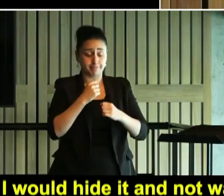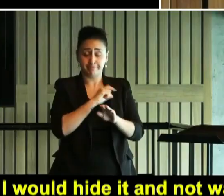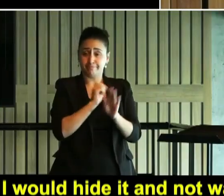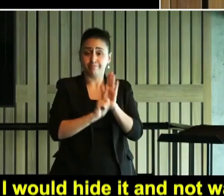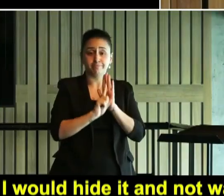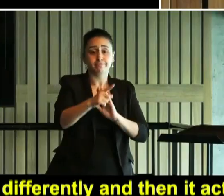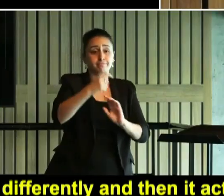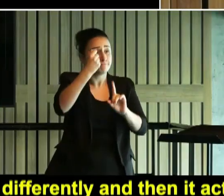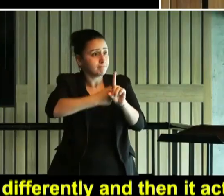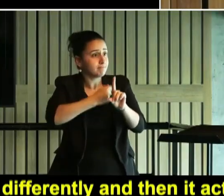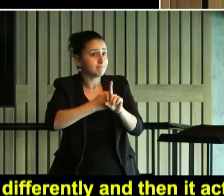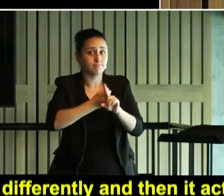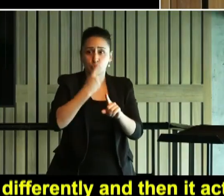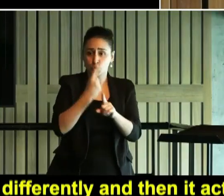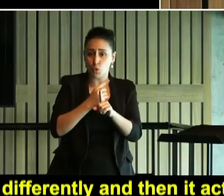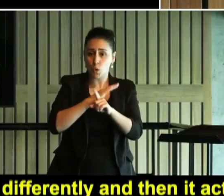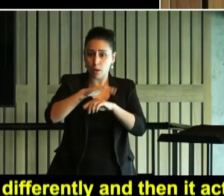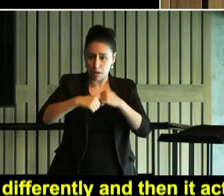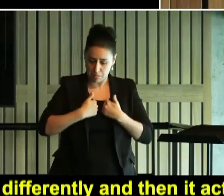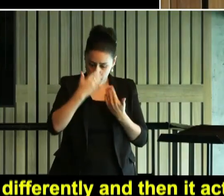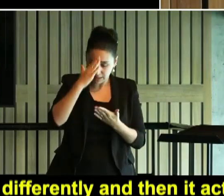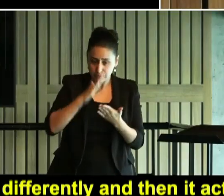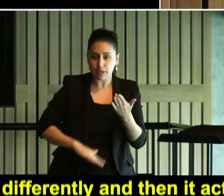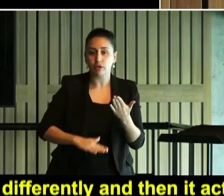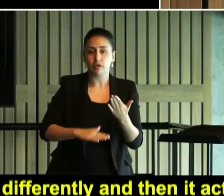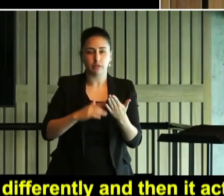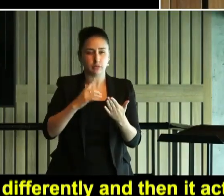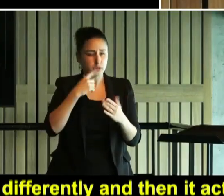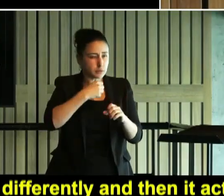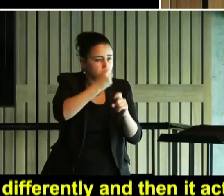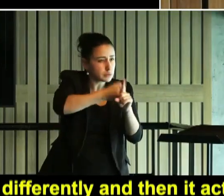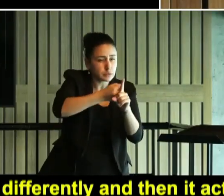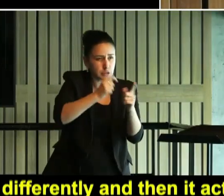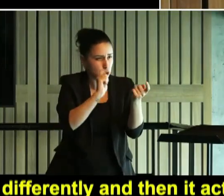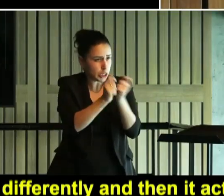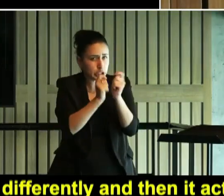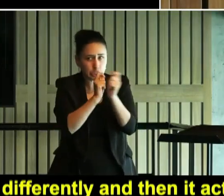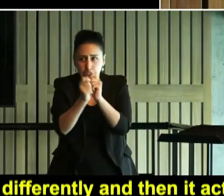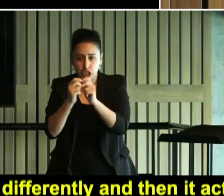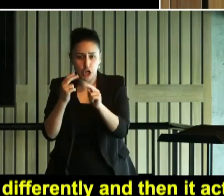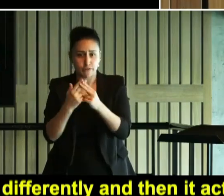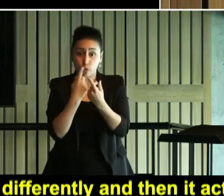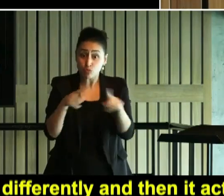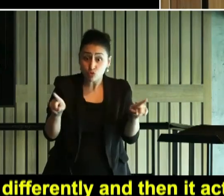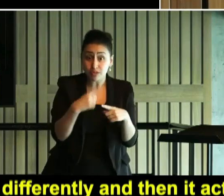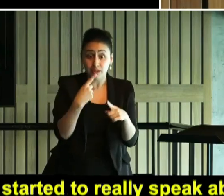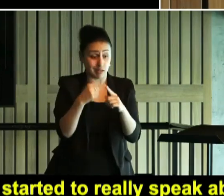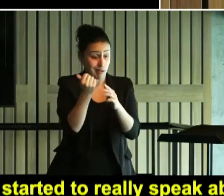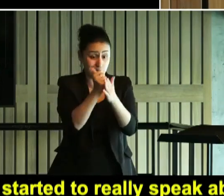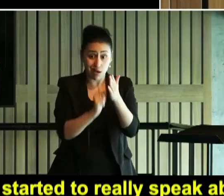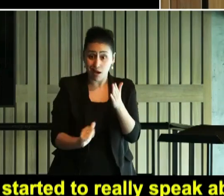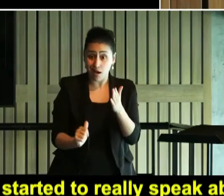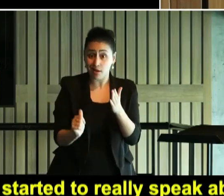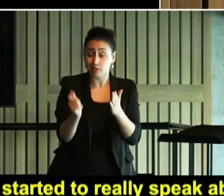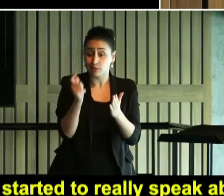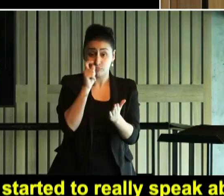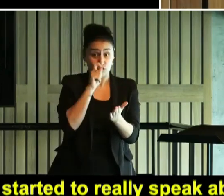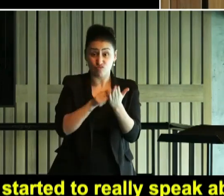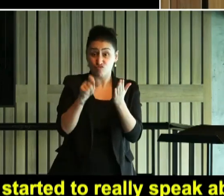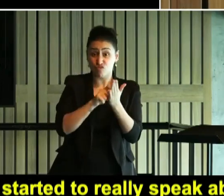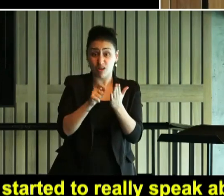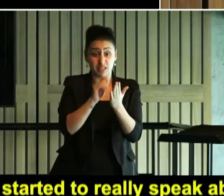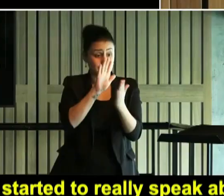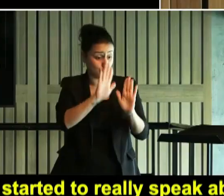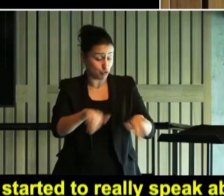and advocate for change in the art space, in terms of the music industry, and also writing children's